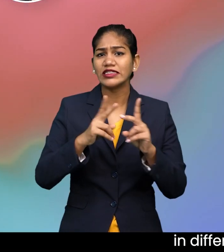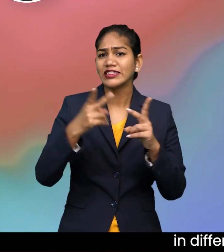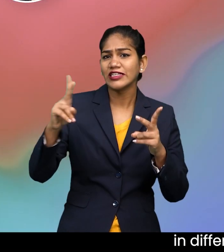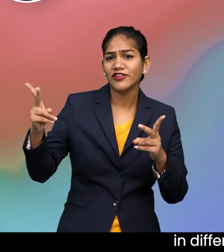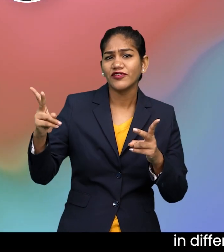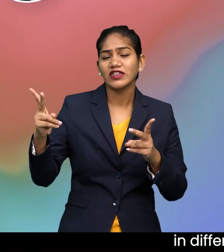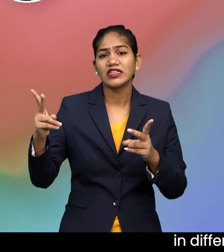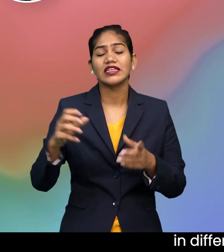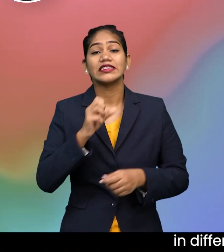a country.